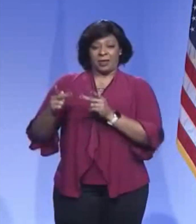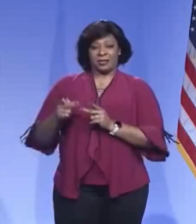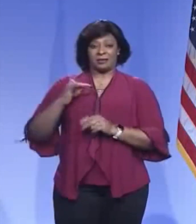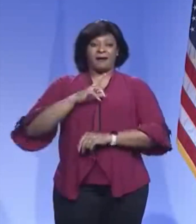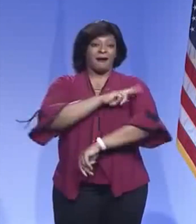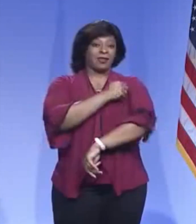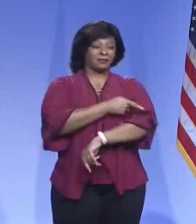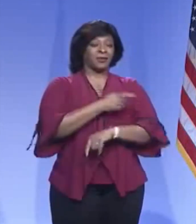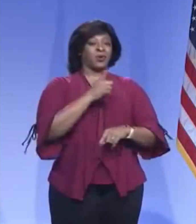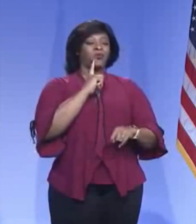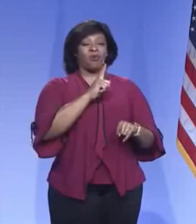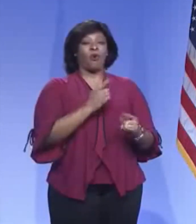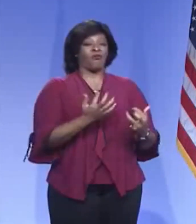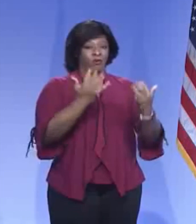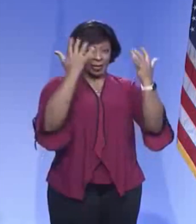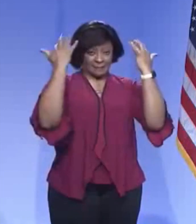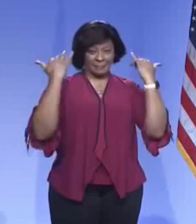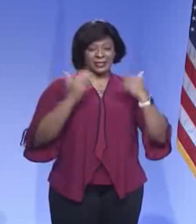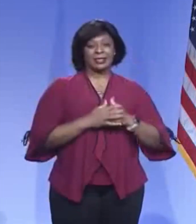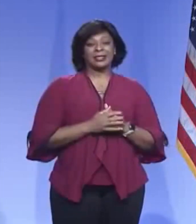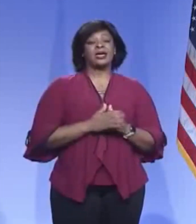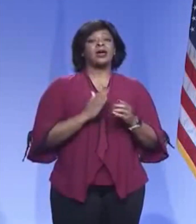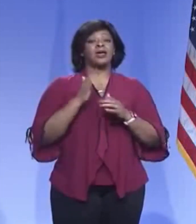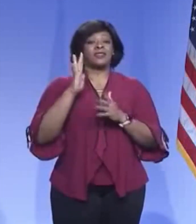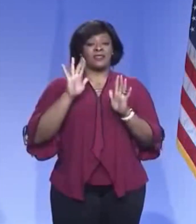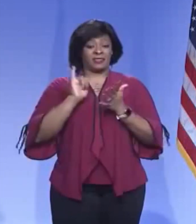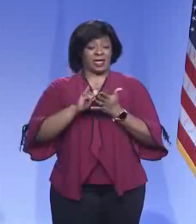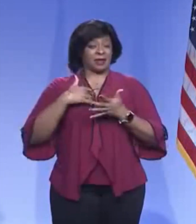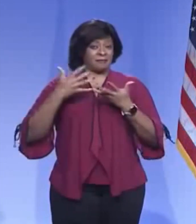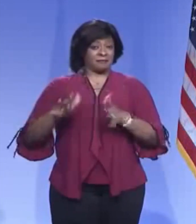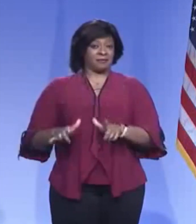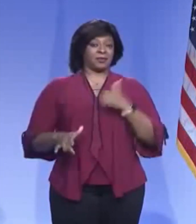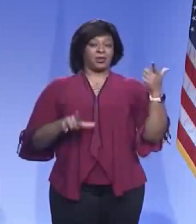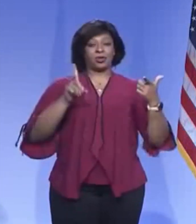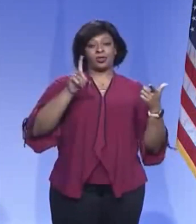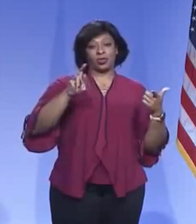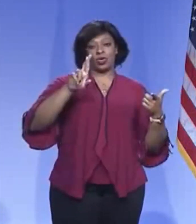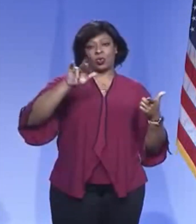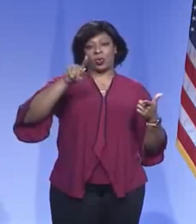hospitals are over capacity. With that, I'll turn it over to Dr. Randolph for some data.